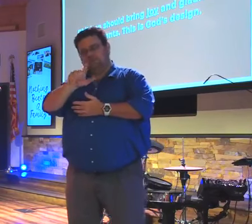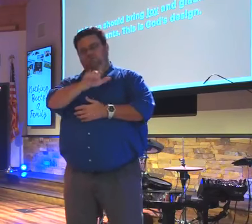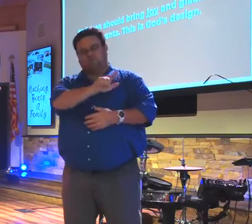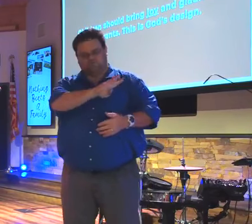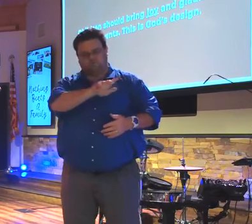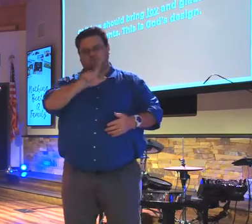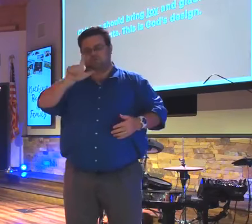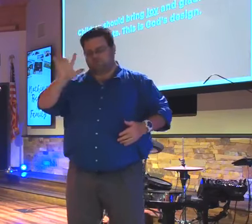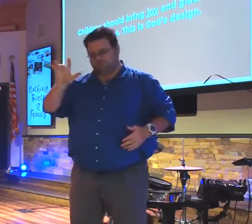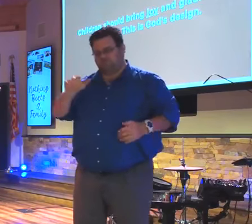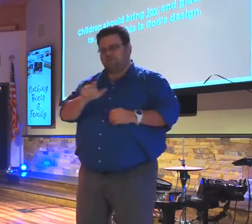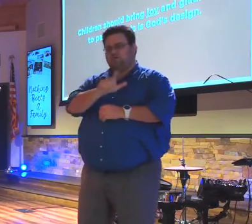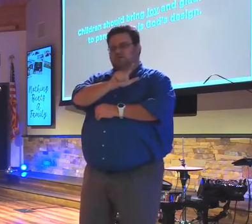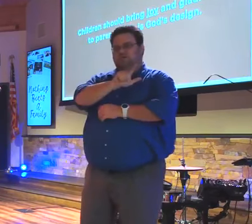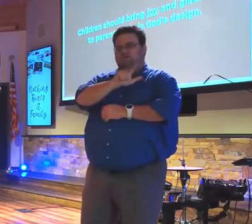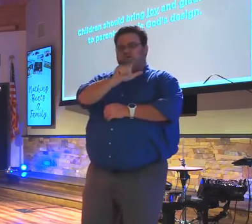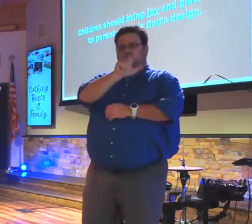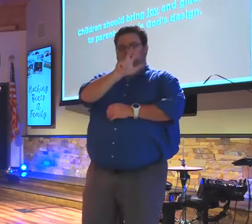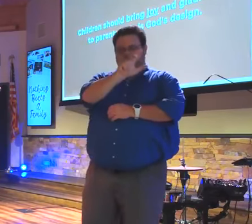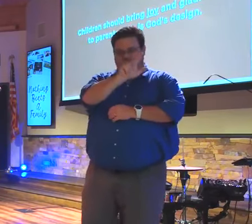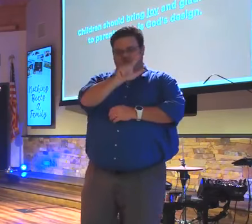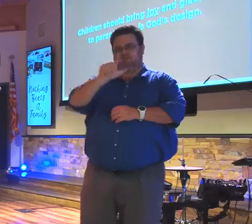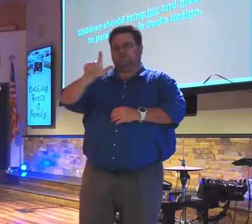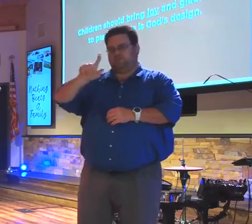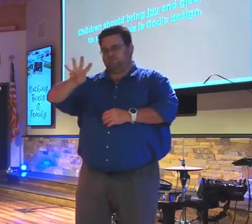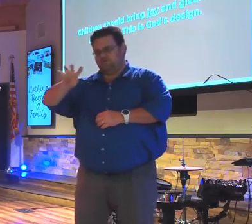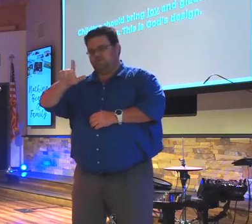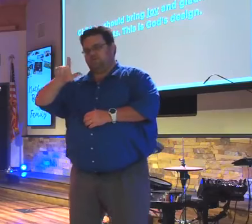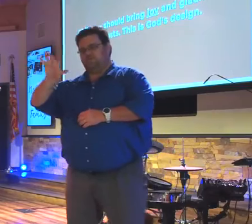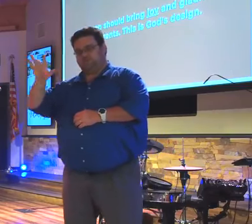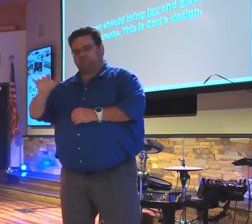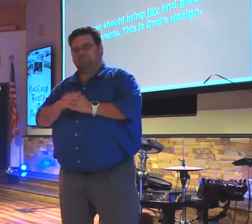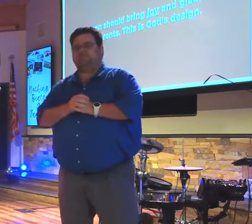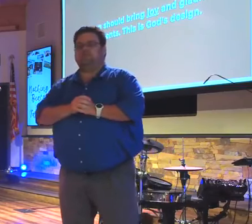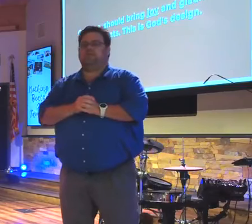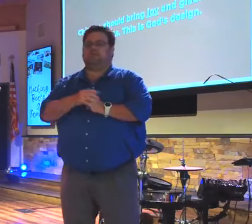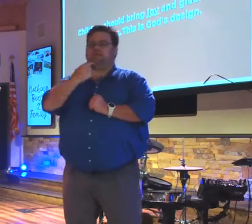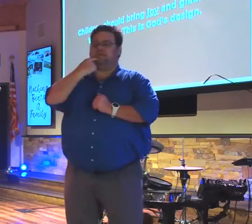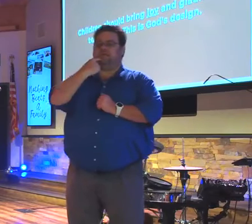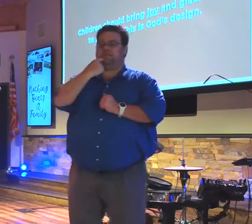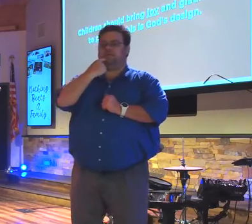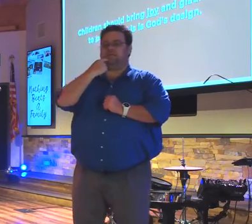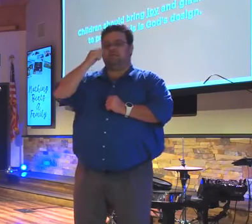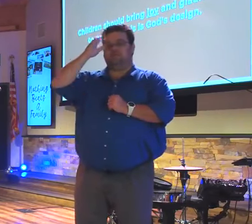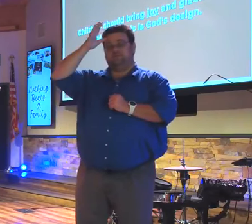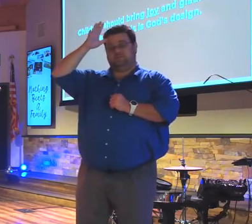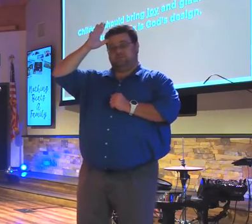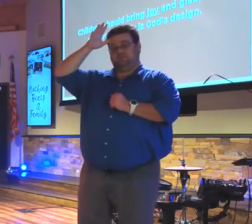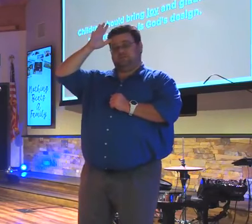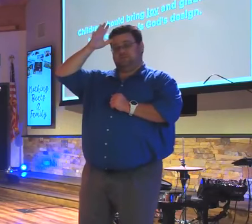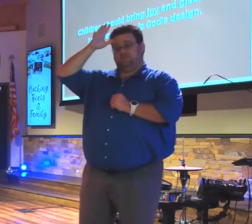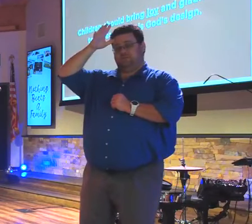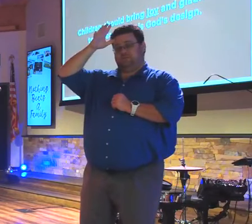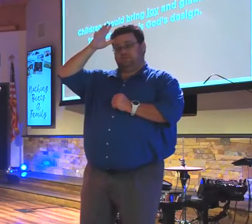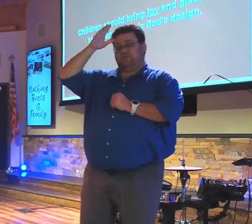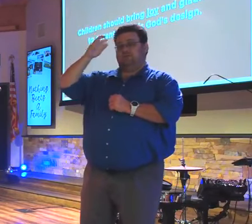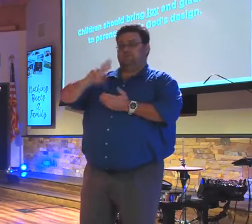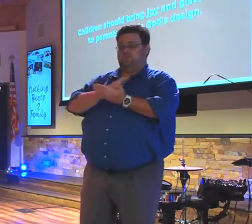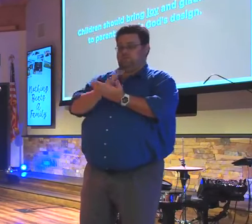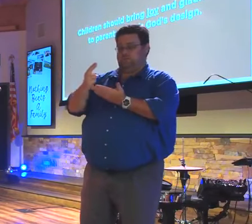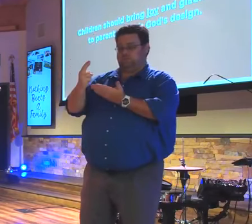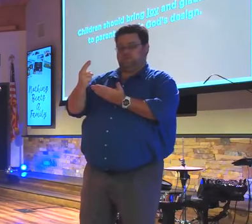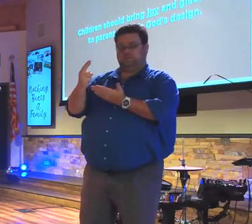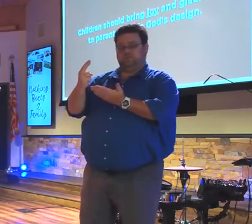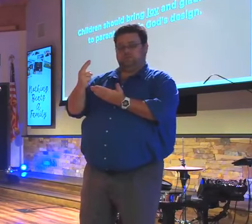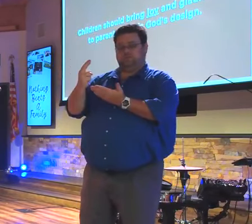25. Proverbs 23, 24. It says, the father of the righteous